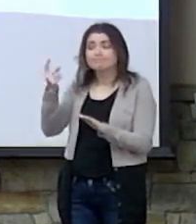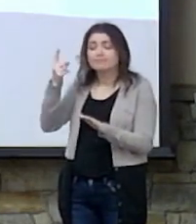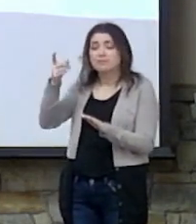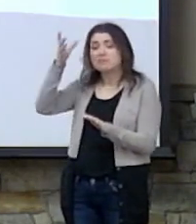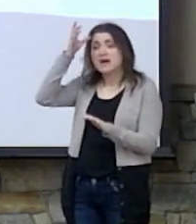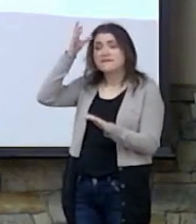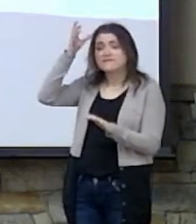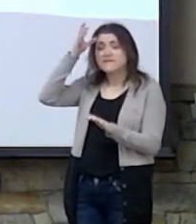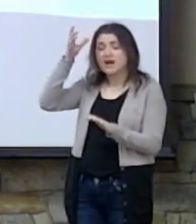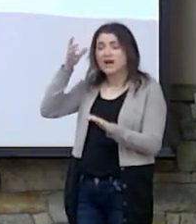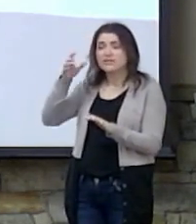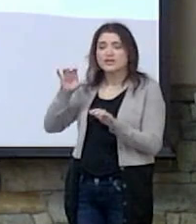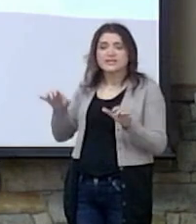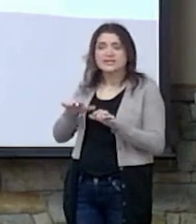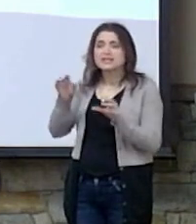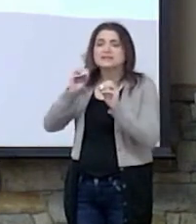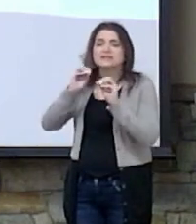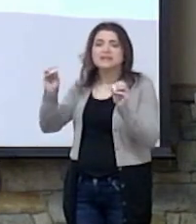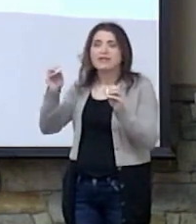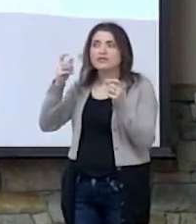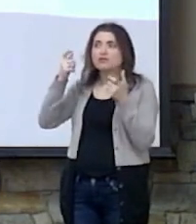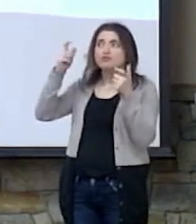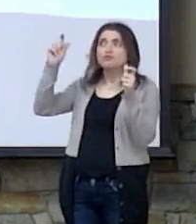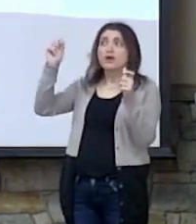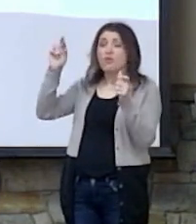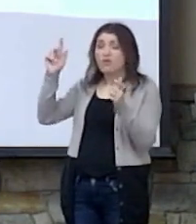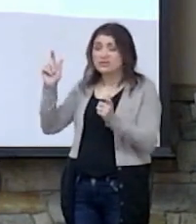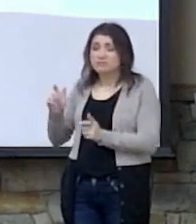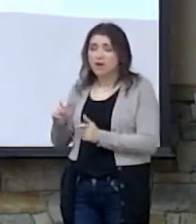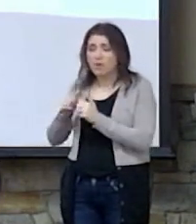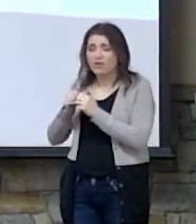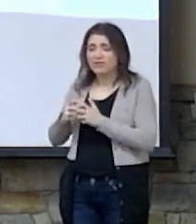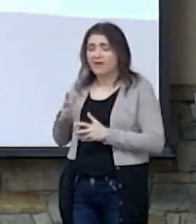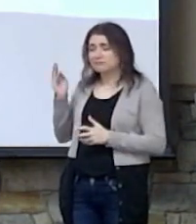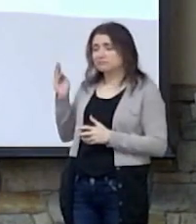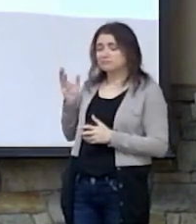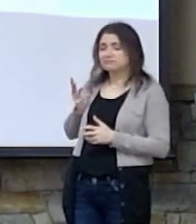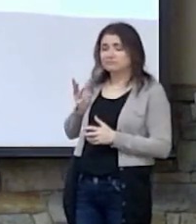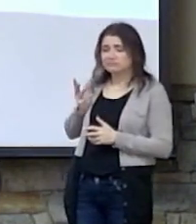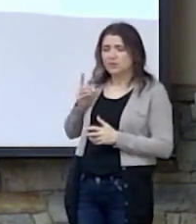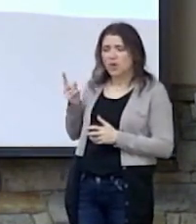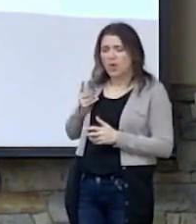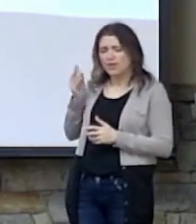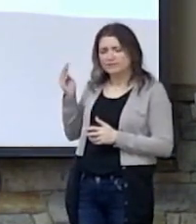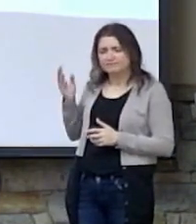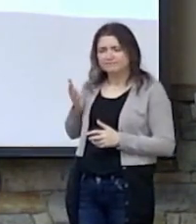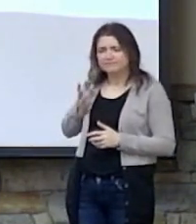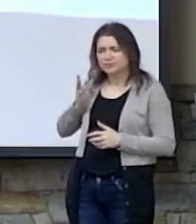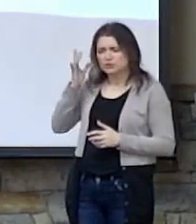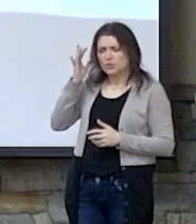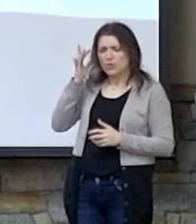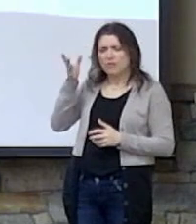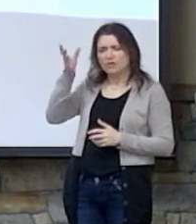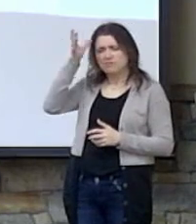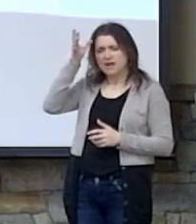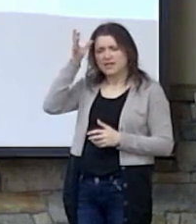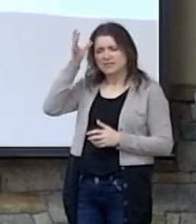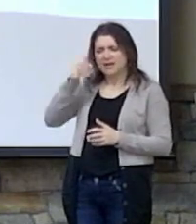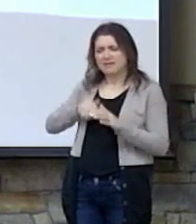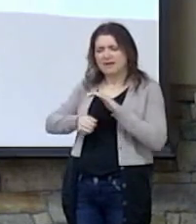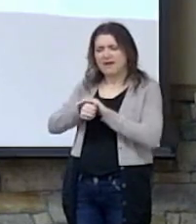nothing, either great or small, without disclosing it to me. And why should my father hide this from me? It is not